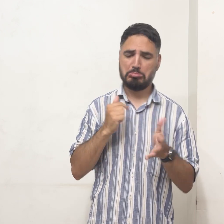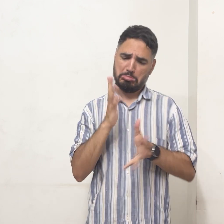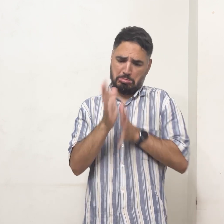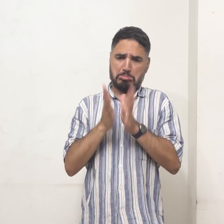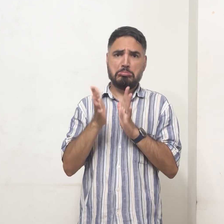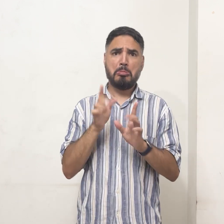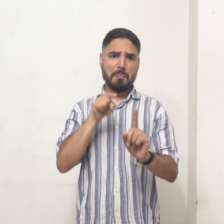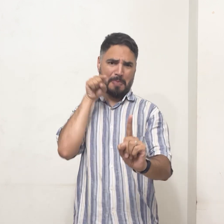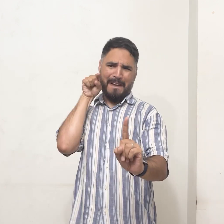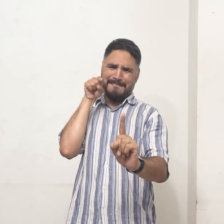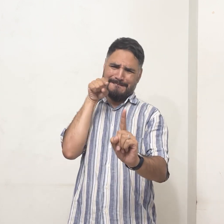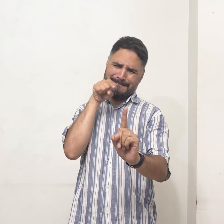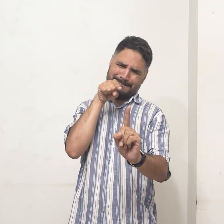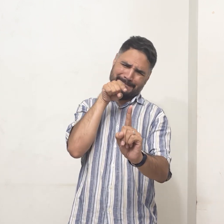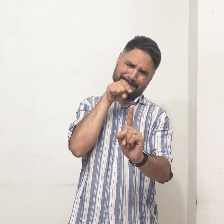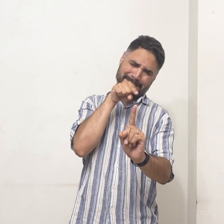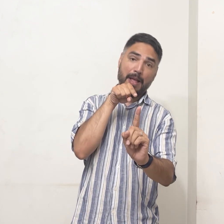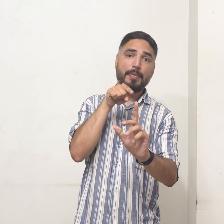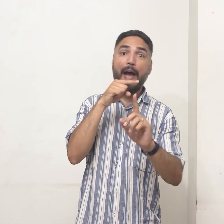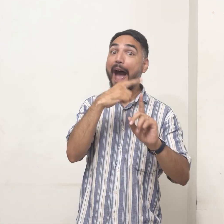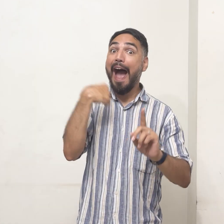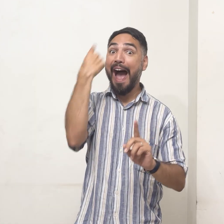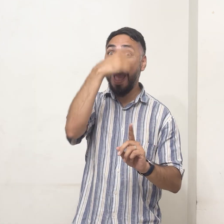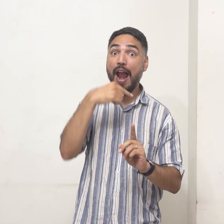goal. But if I want to it completely, I need to